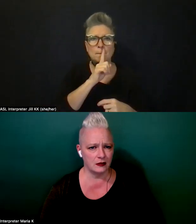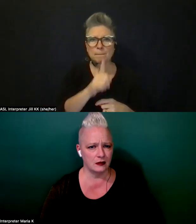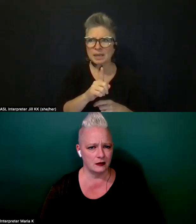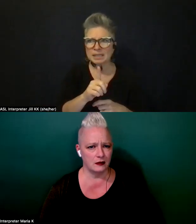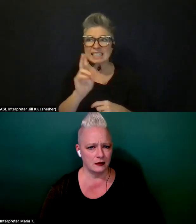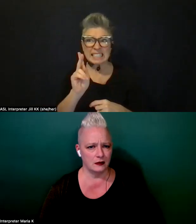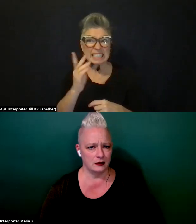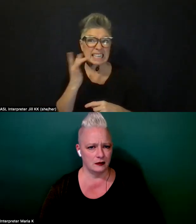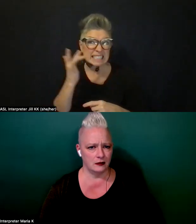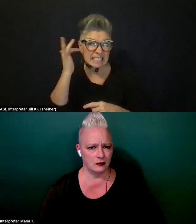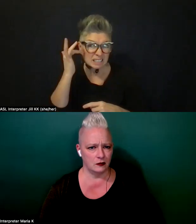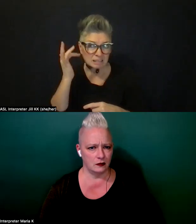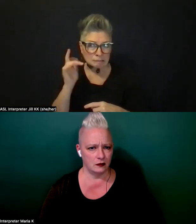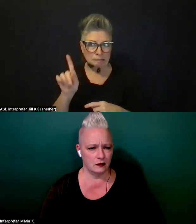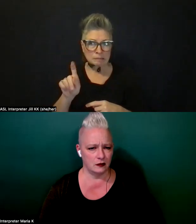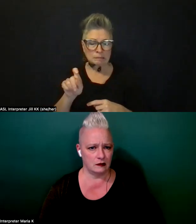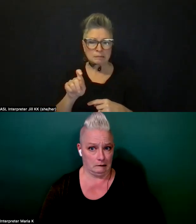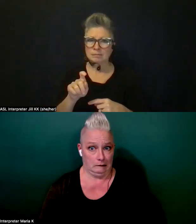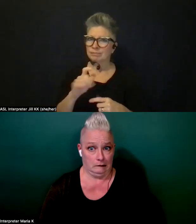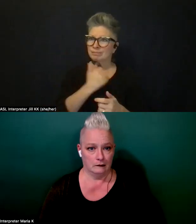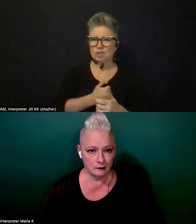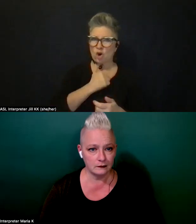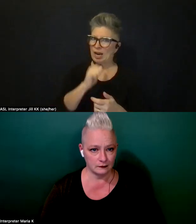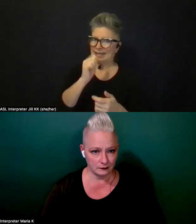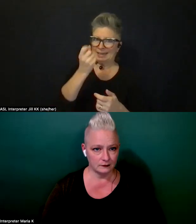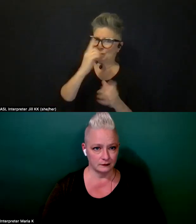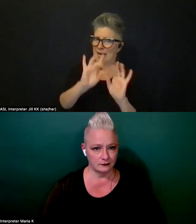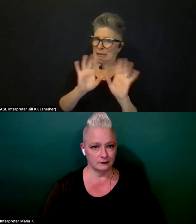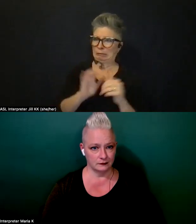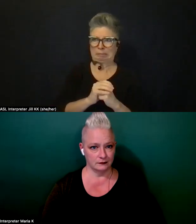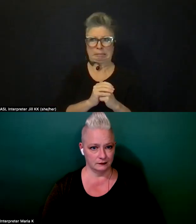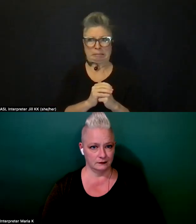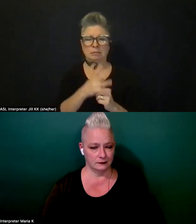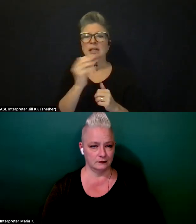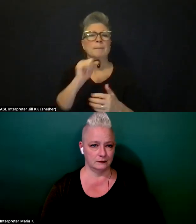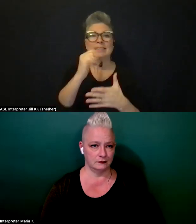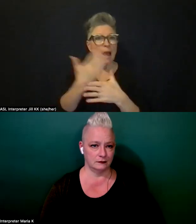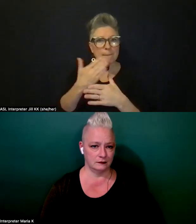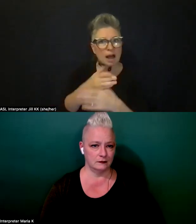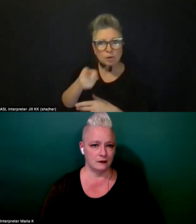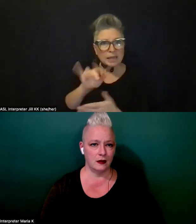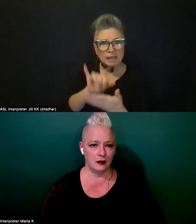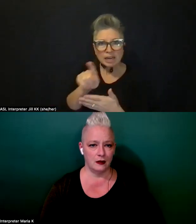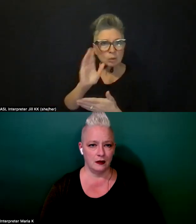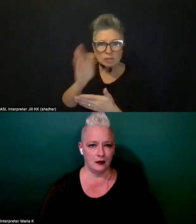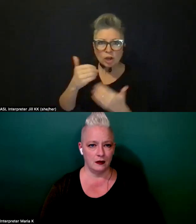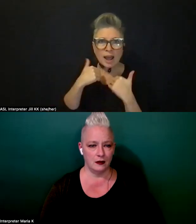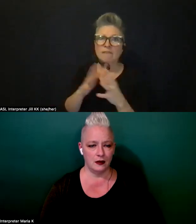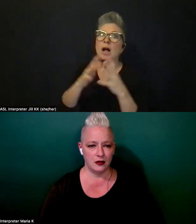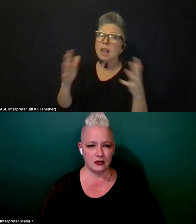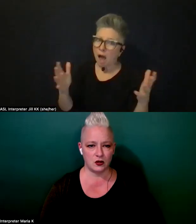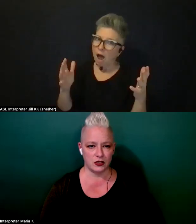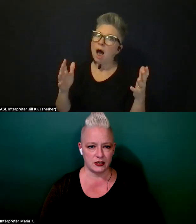liked that movie because there was a different perspective, but it did not bother me that he didn't have a lot of screen